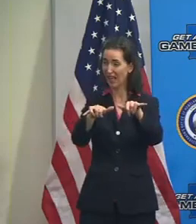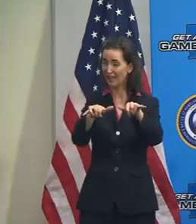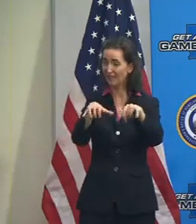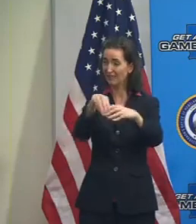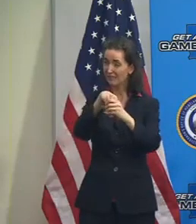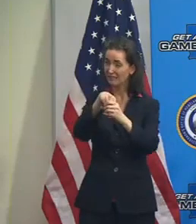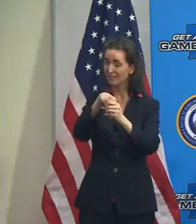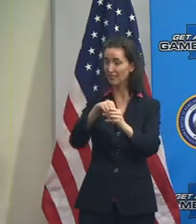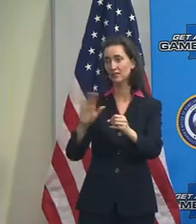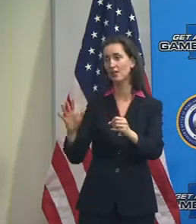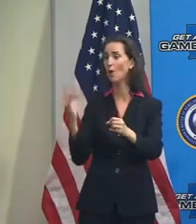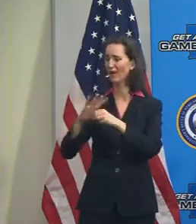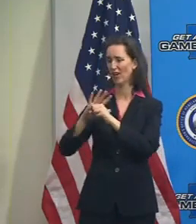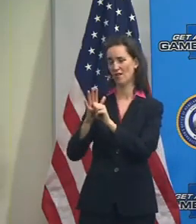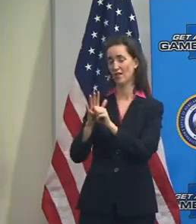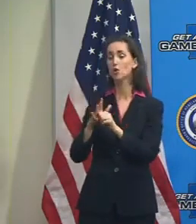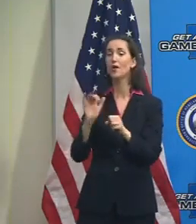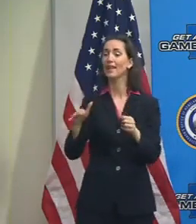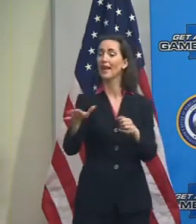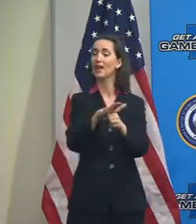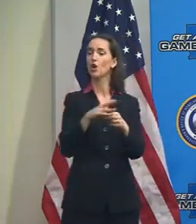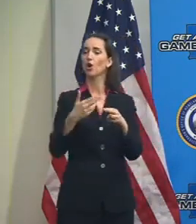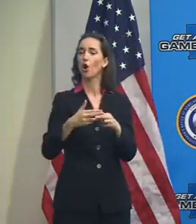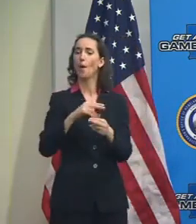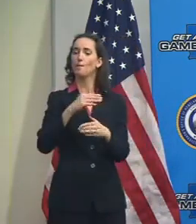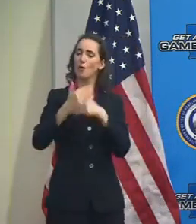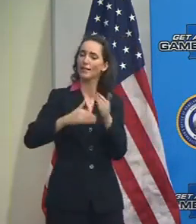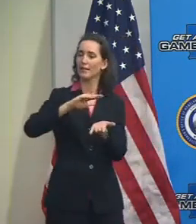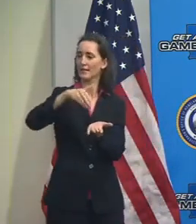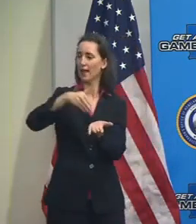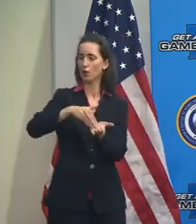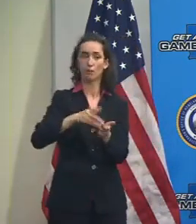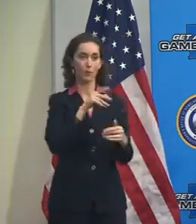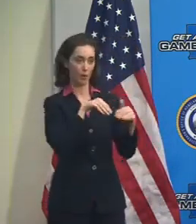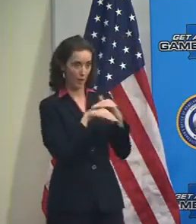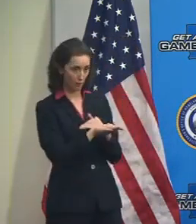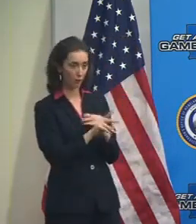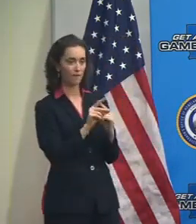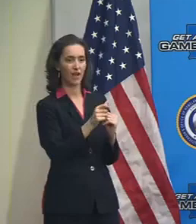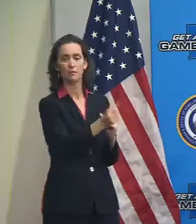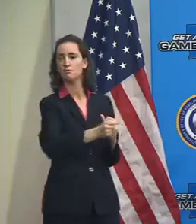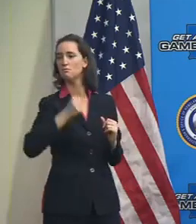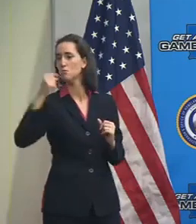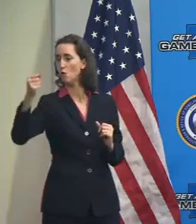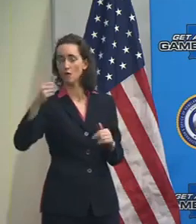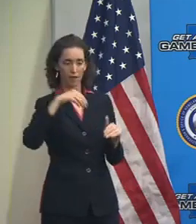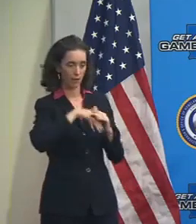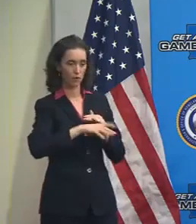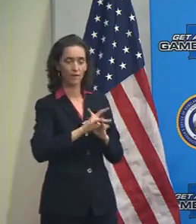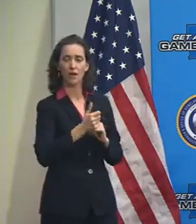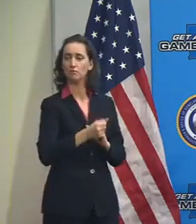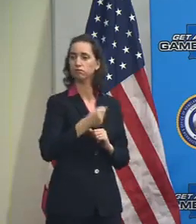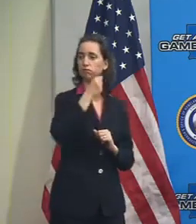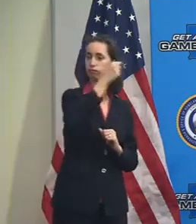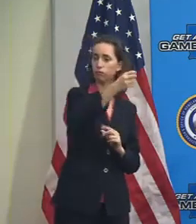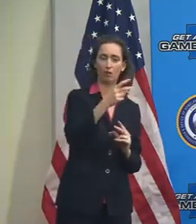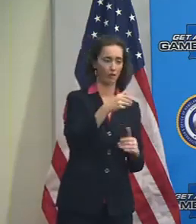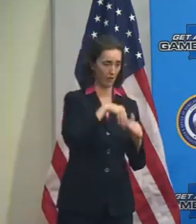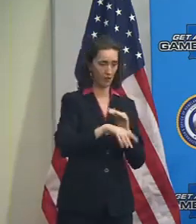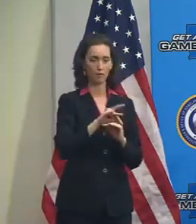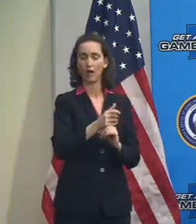so it's going to be a processing center where, as quickly as possible, we move people from that shelter to